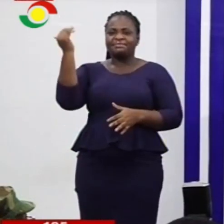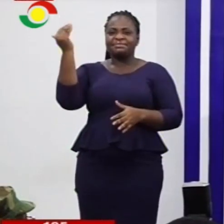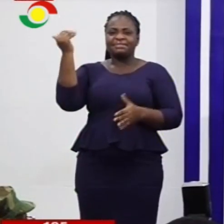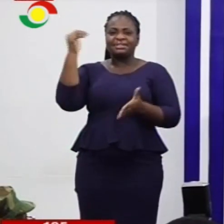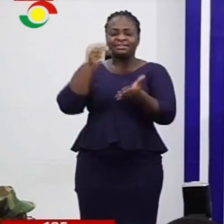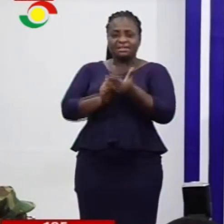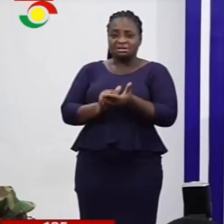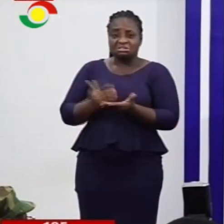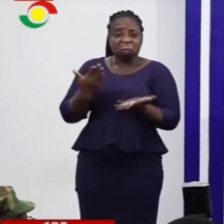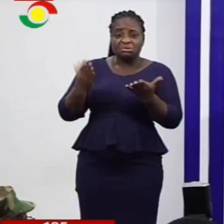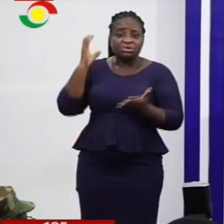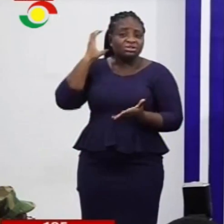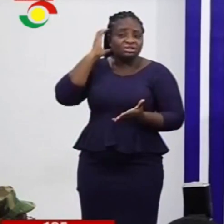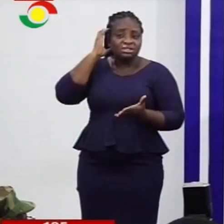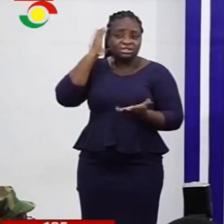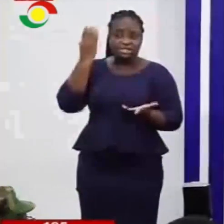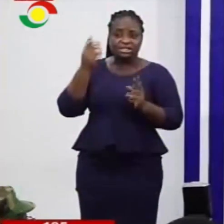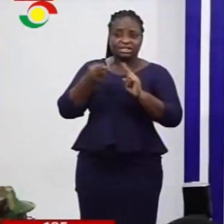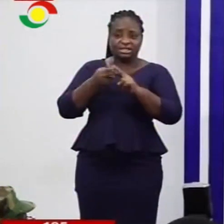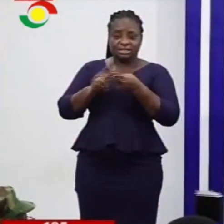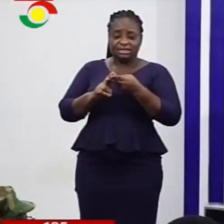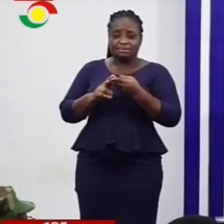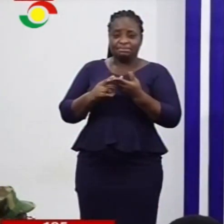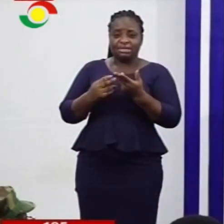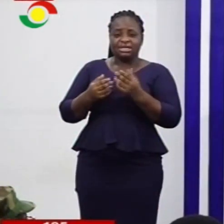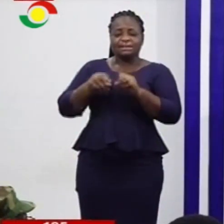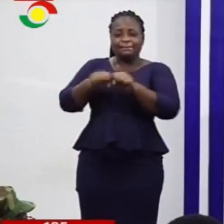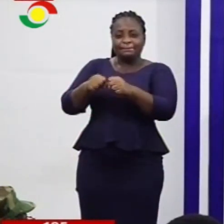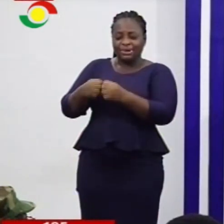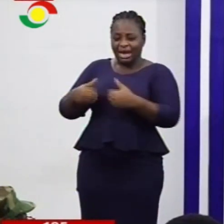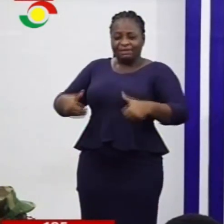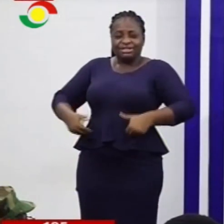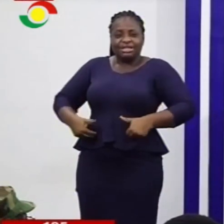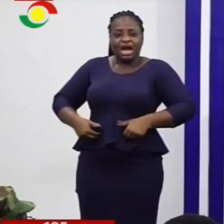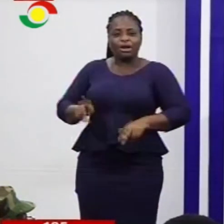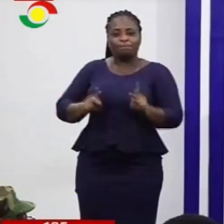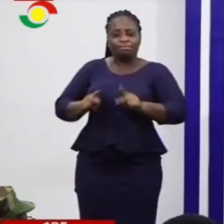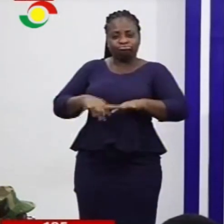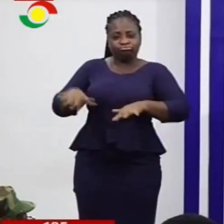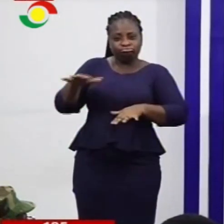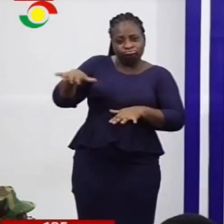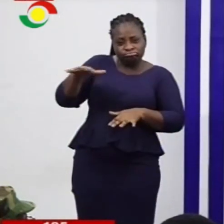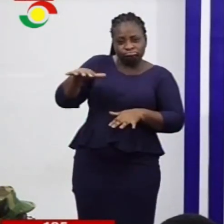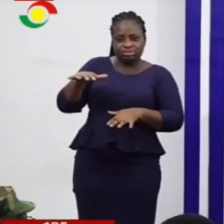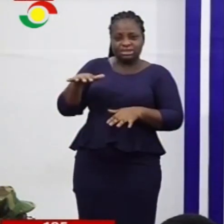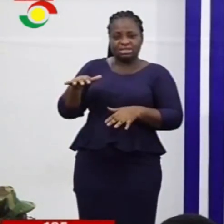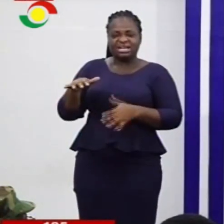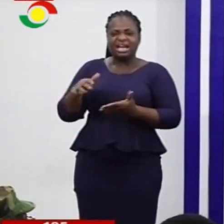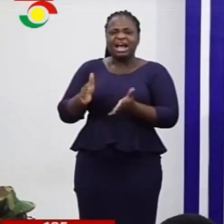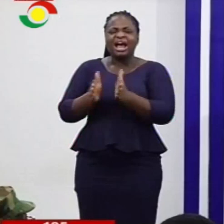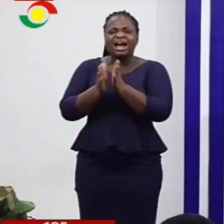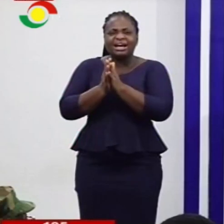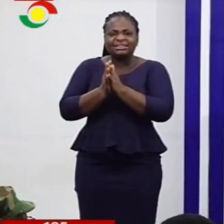Ebi and Auntie, 15,000, I mean, break down the air, younger ones room. Na Ebisa de, oh,